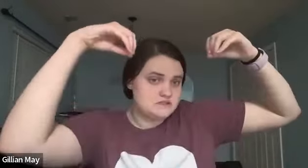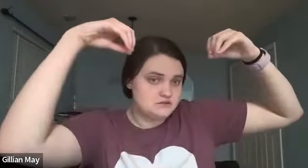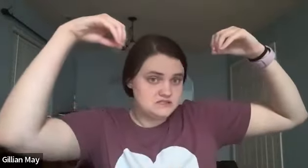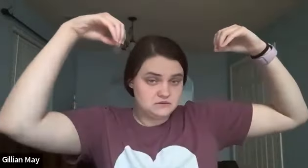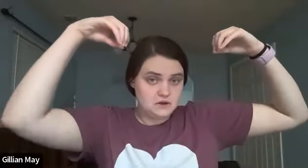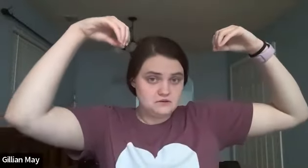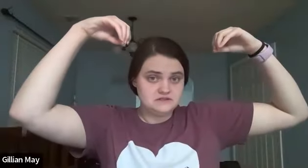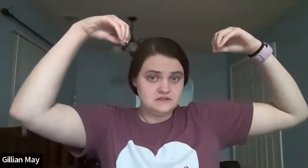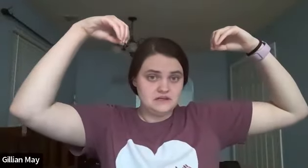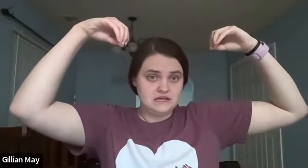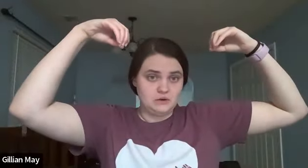little zeros and go